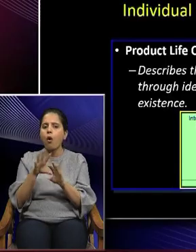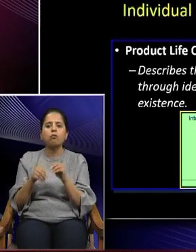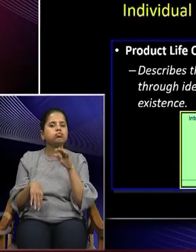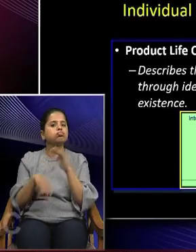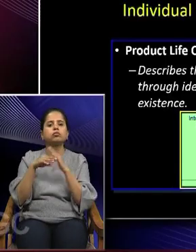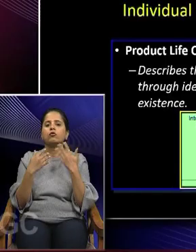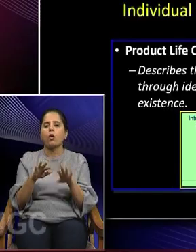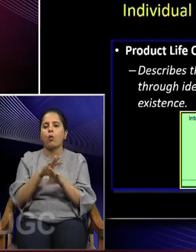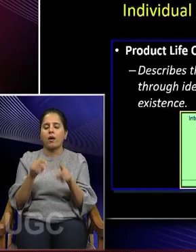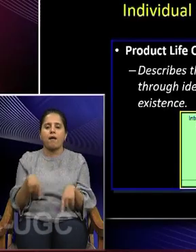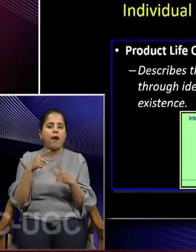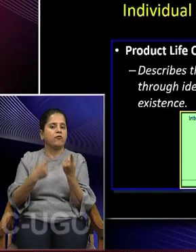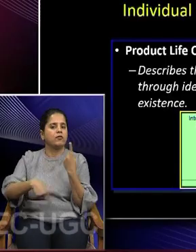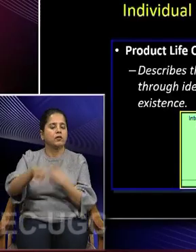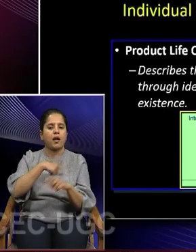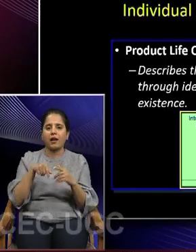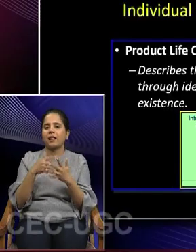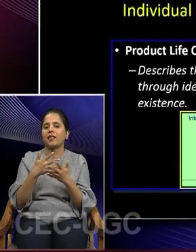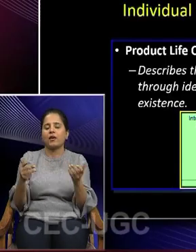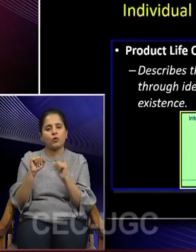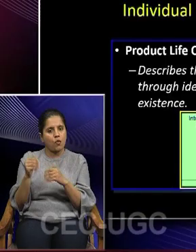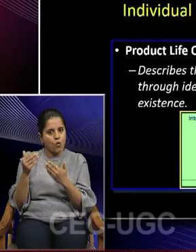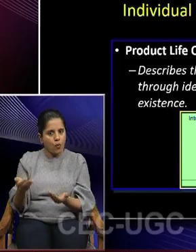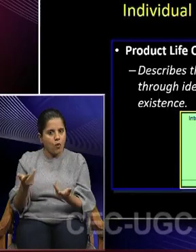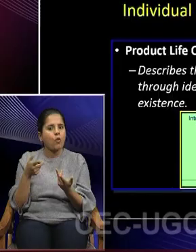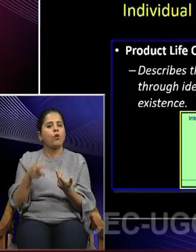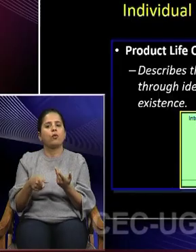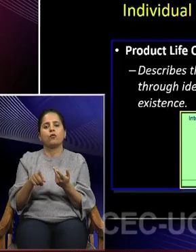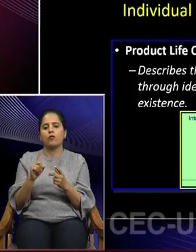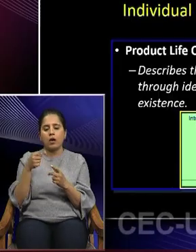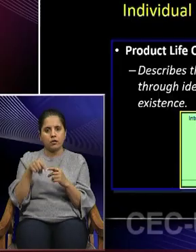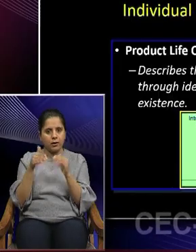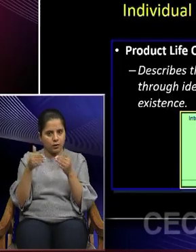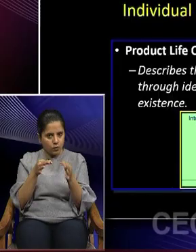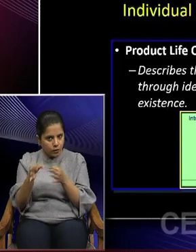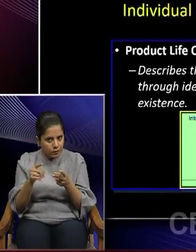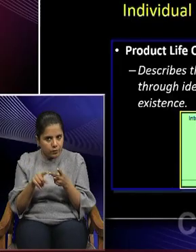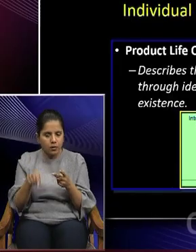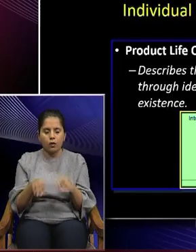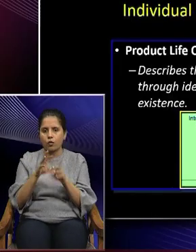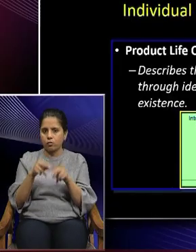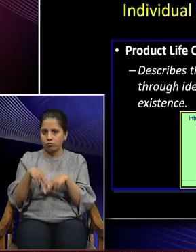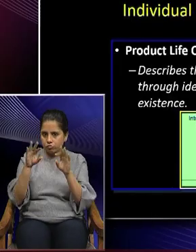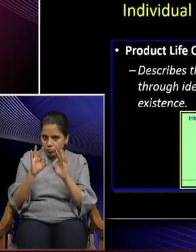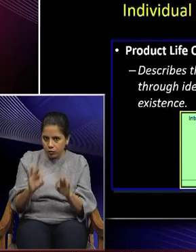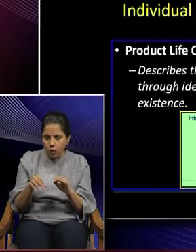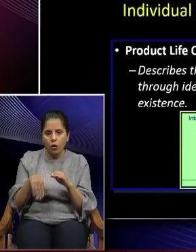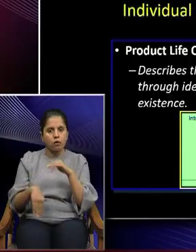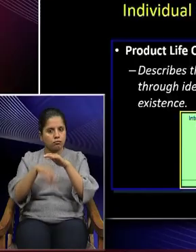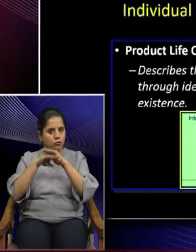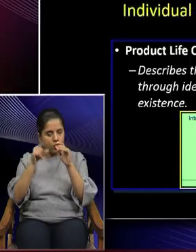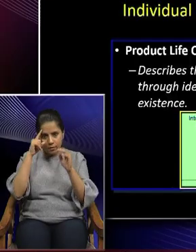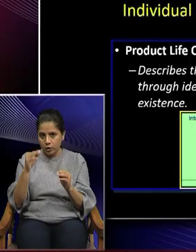complete life cycle of a product, which starts from the introductory stage, completes growth, then maturity, reaches